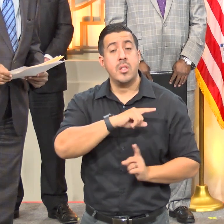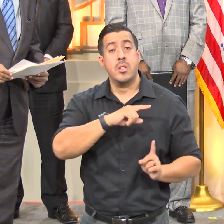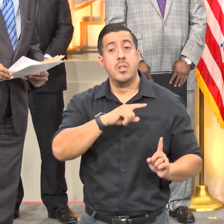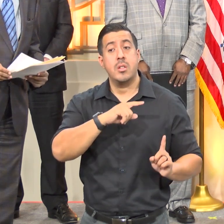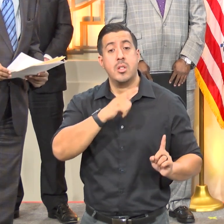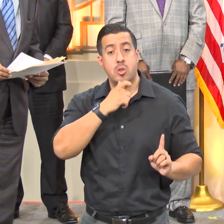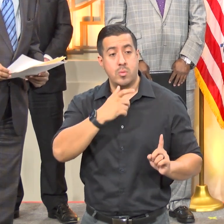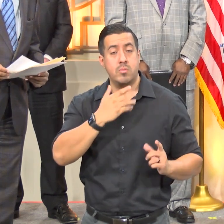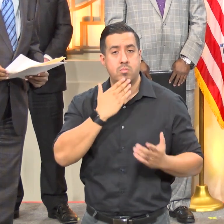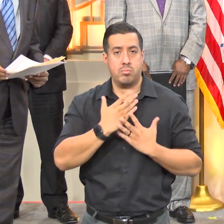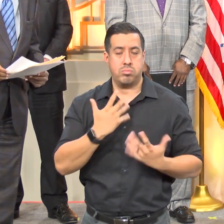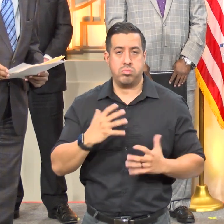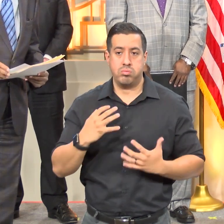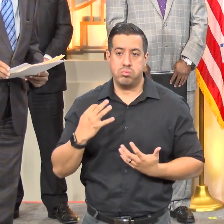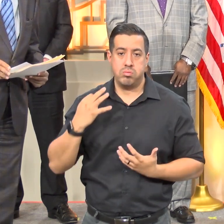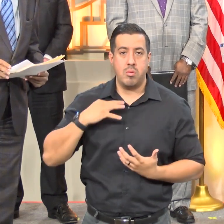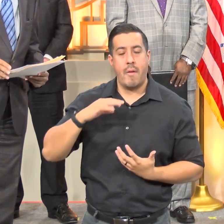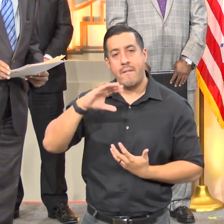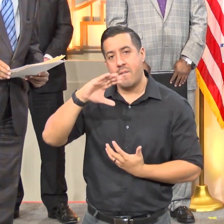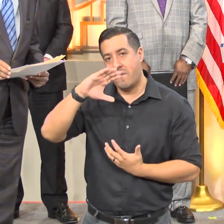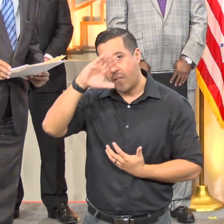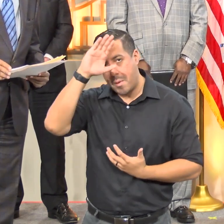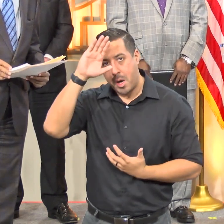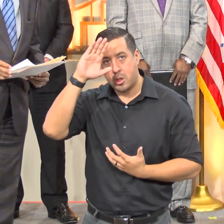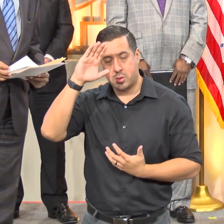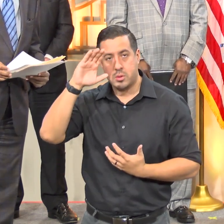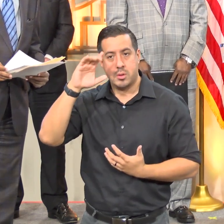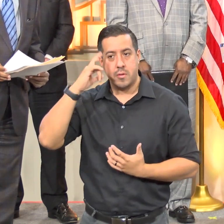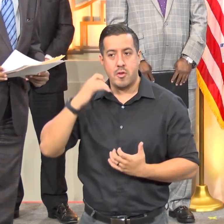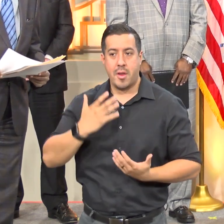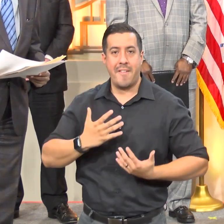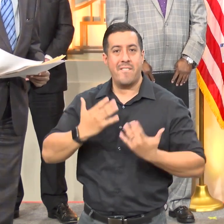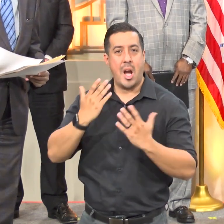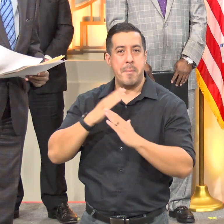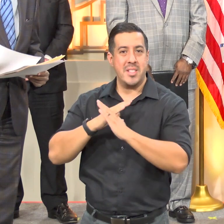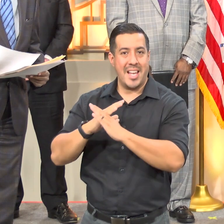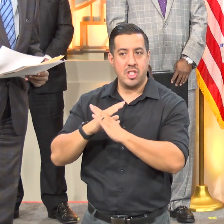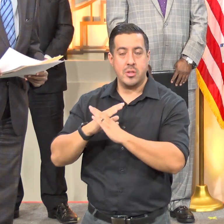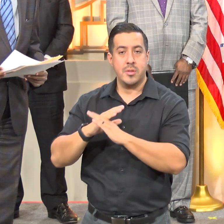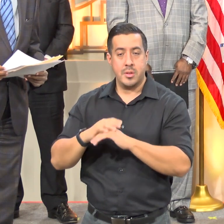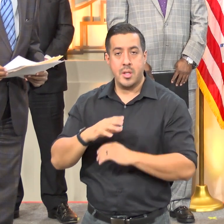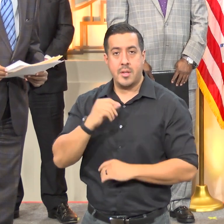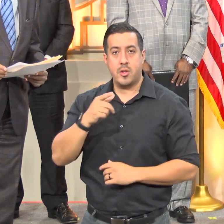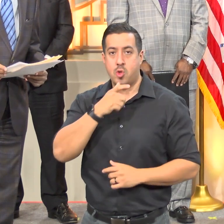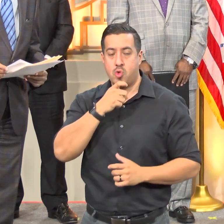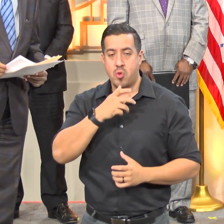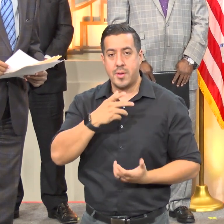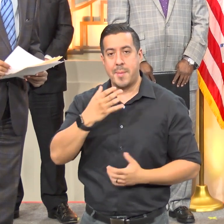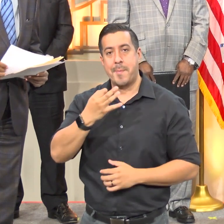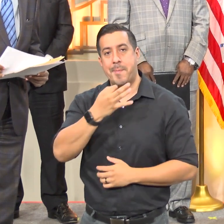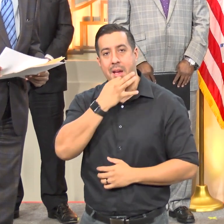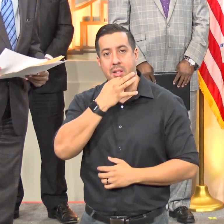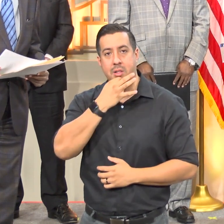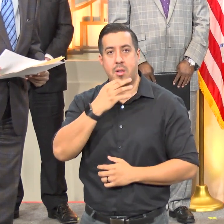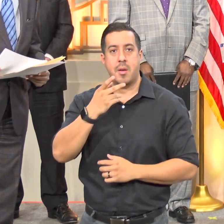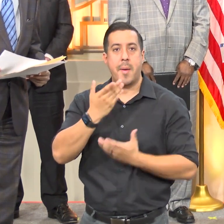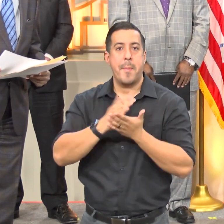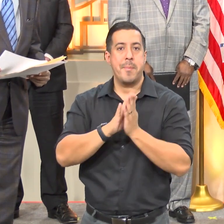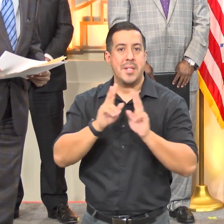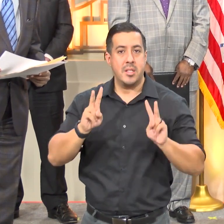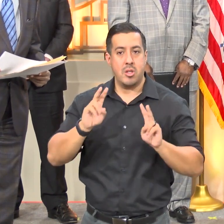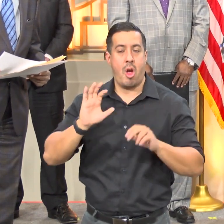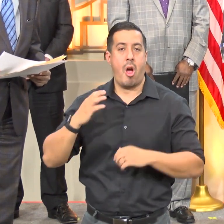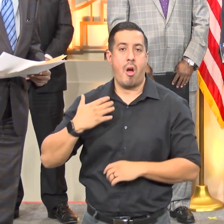She is an accredited fire marshal, a certified fire protection specialist, a master peace officer, and a master